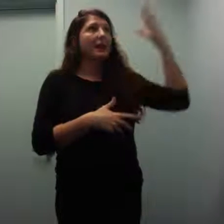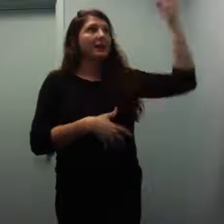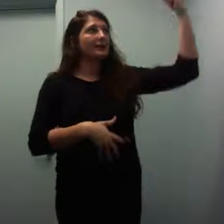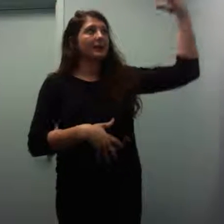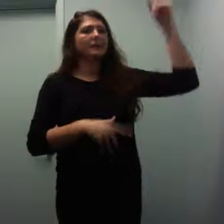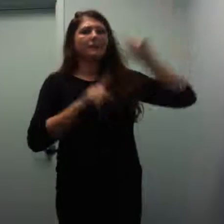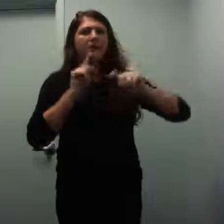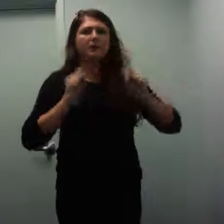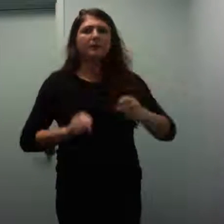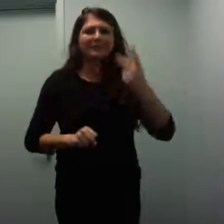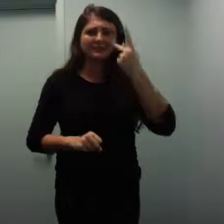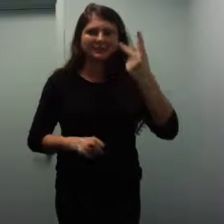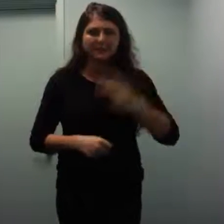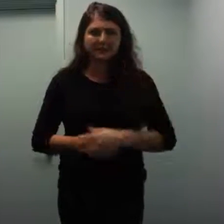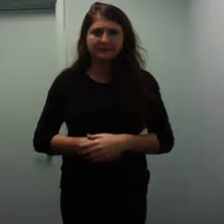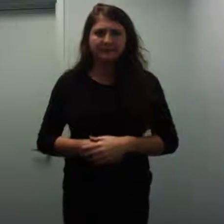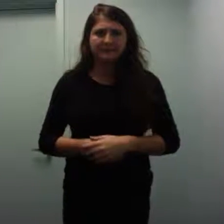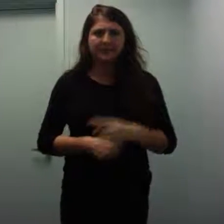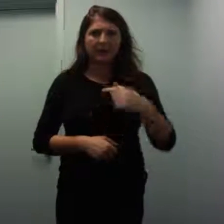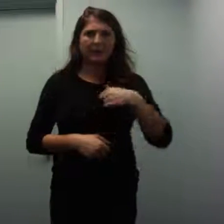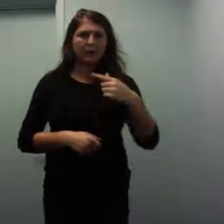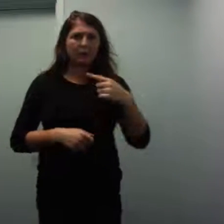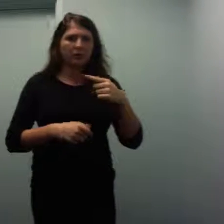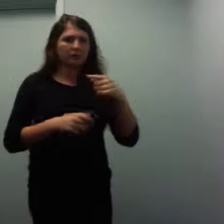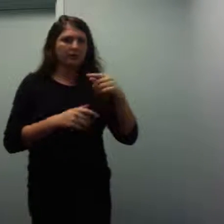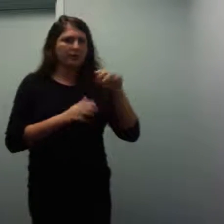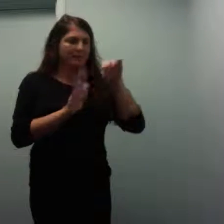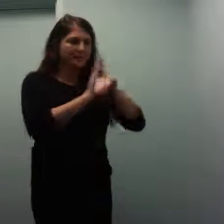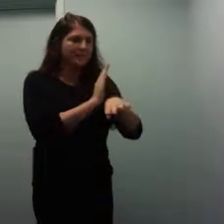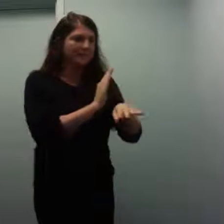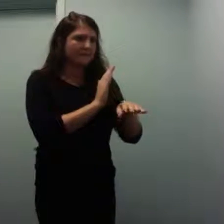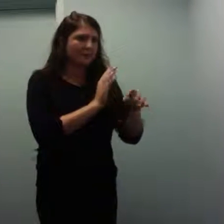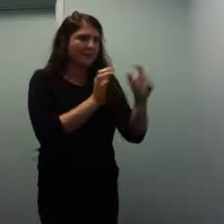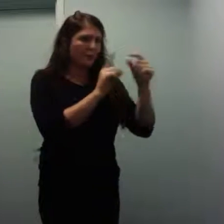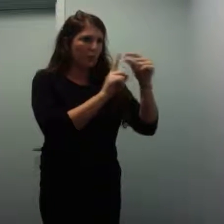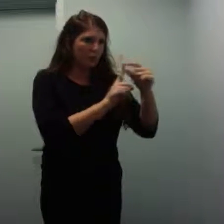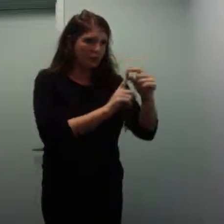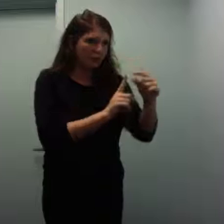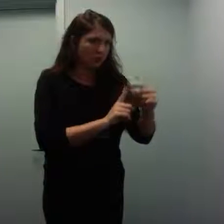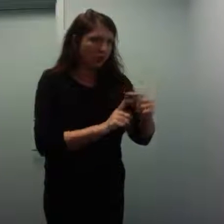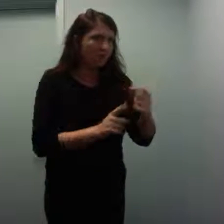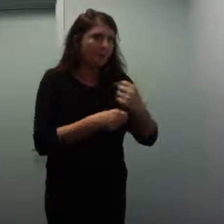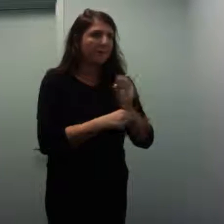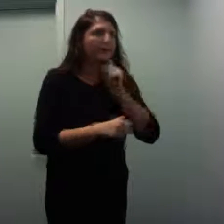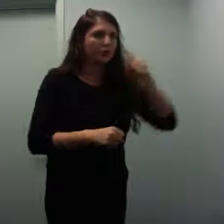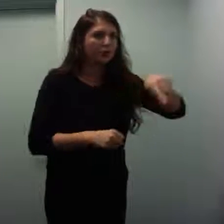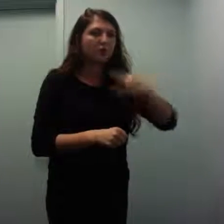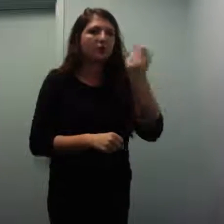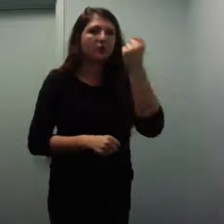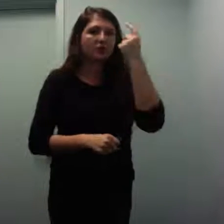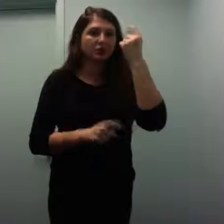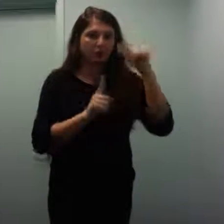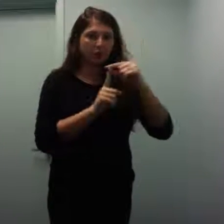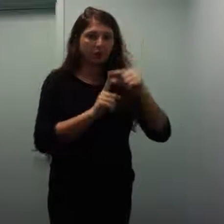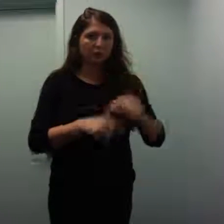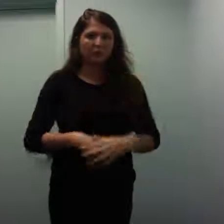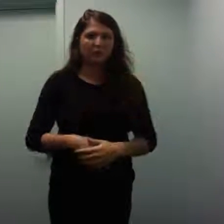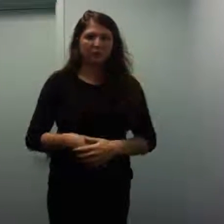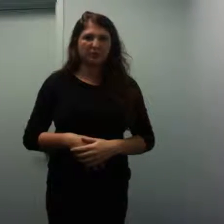it. And we're going to go through those words one at a time and make sure you understand each one of those. So copy it